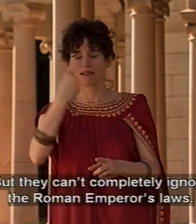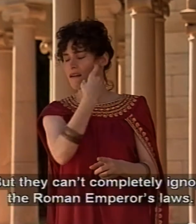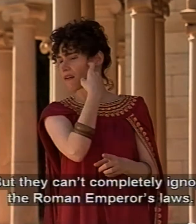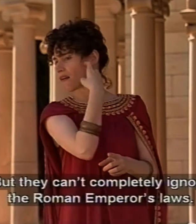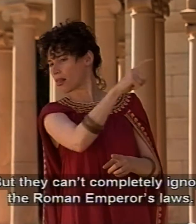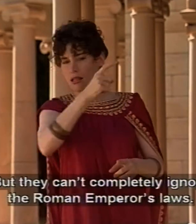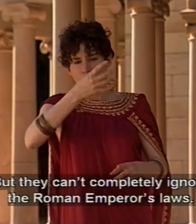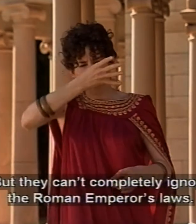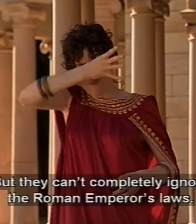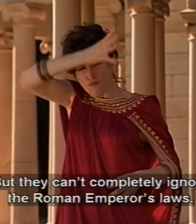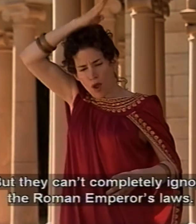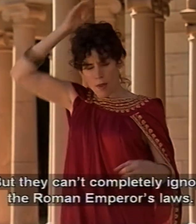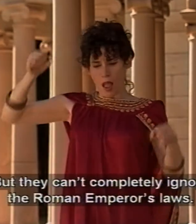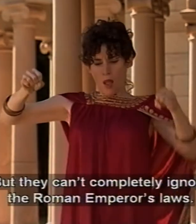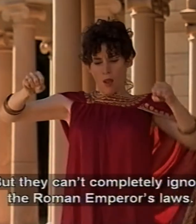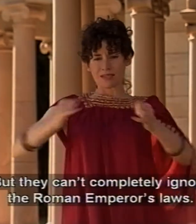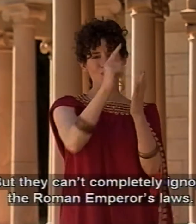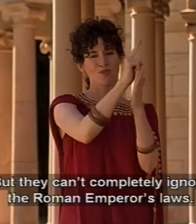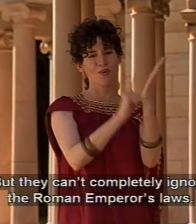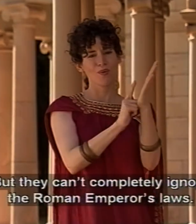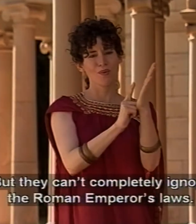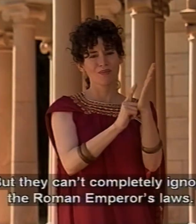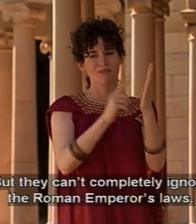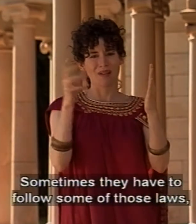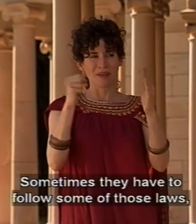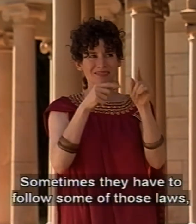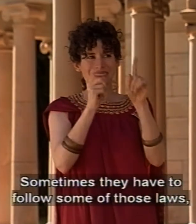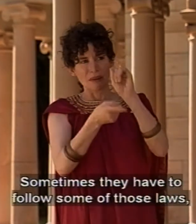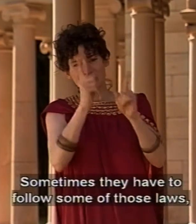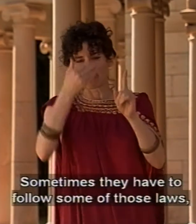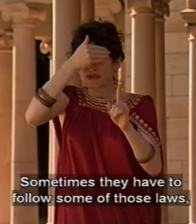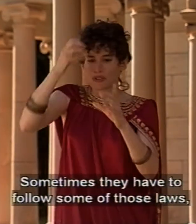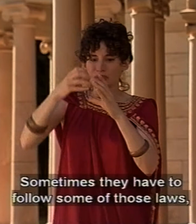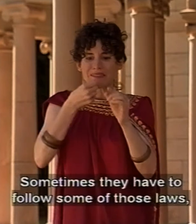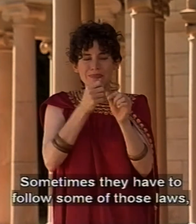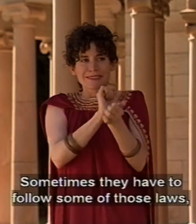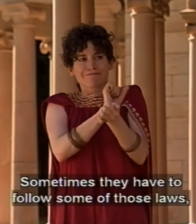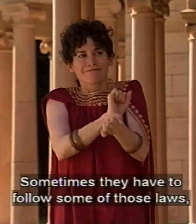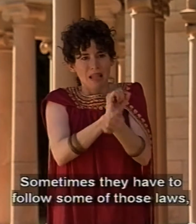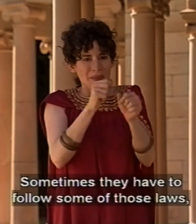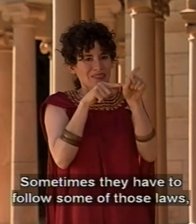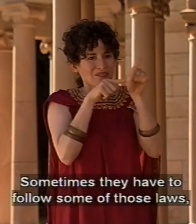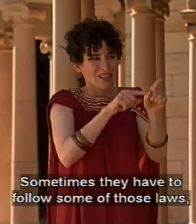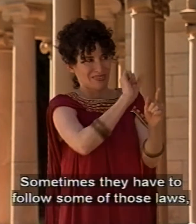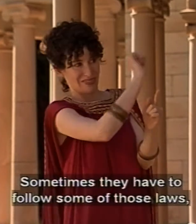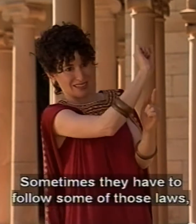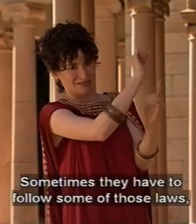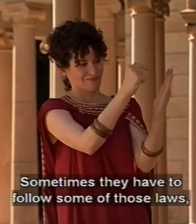but they can't completely ignore the Roman emperor's laws. Sometimes they have no choice and have to follow some of